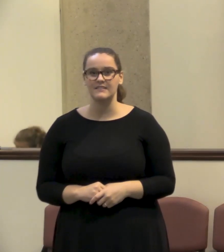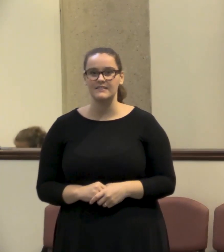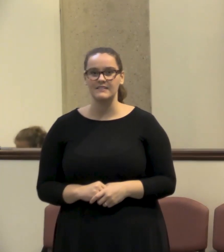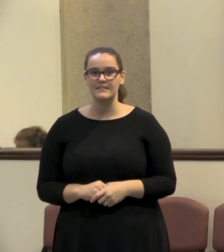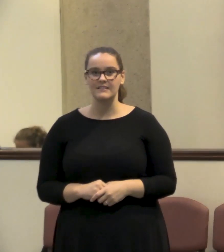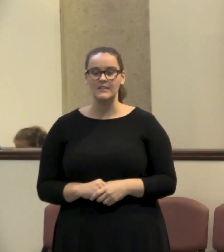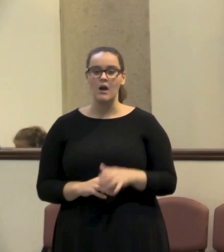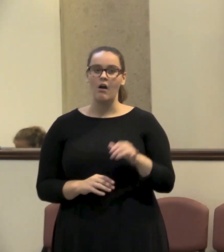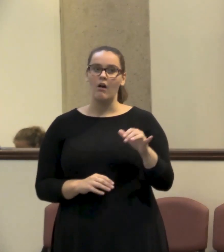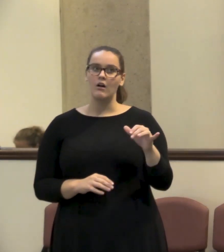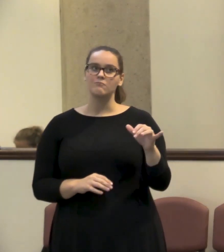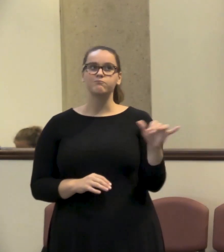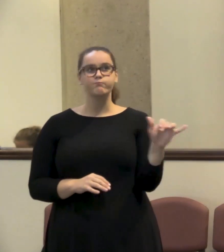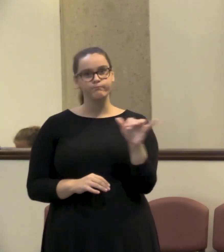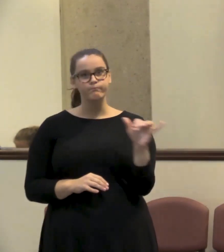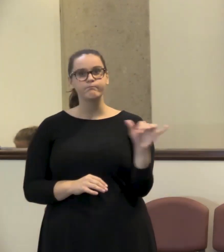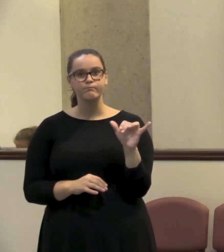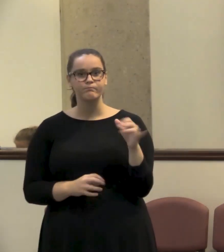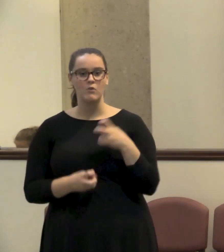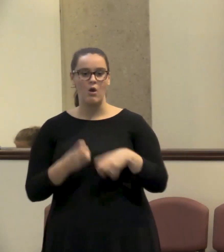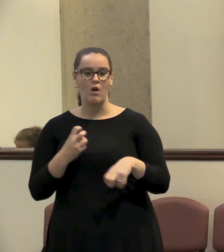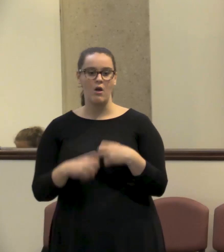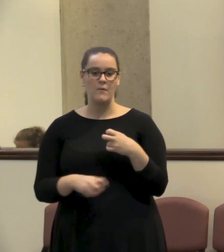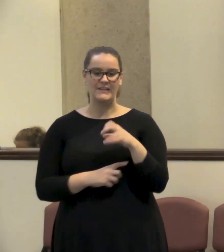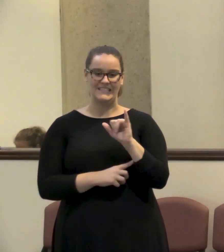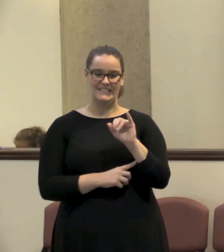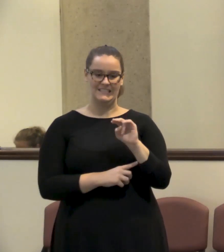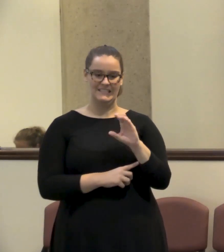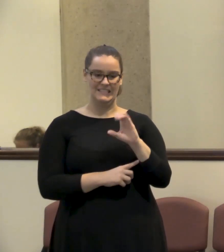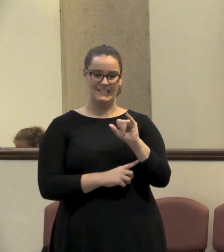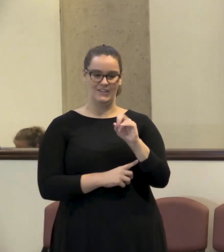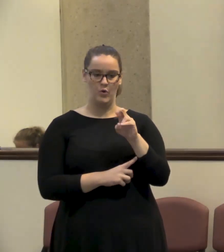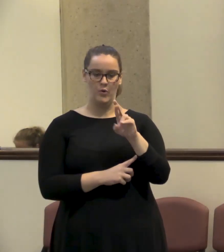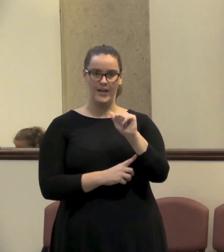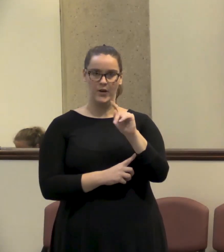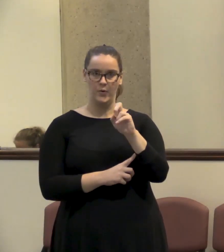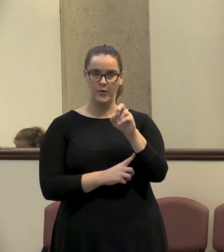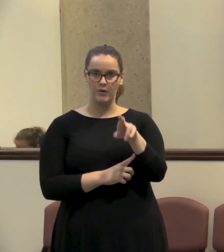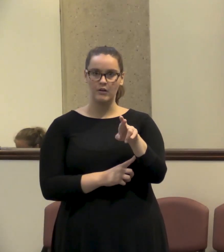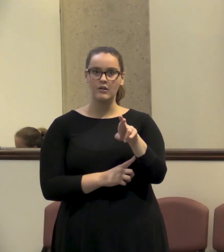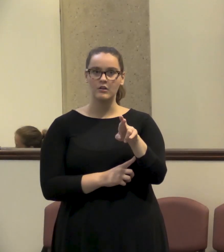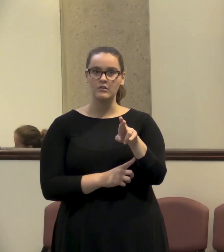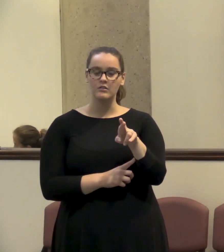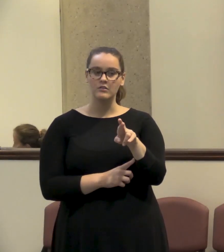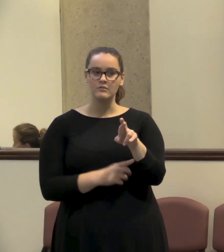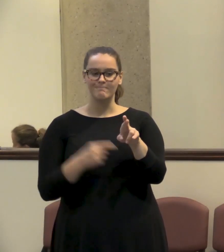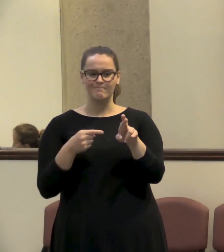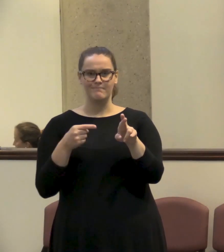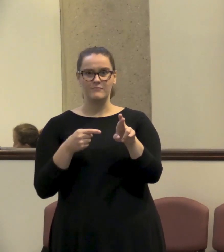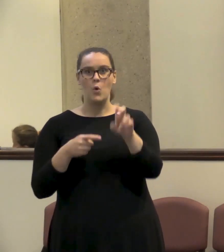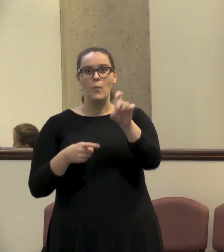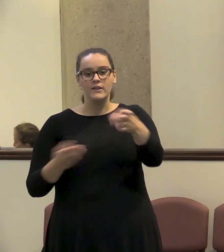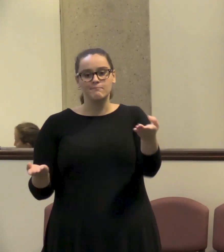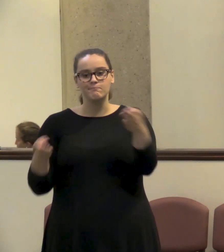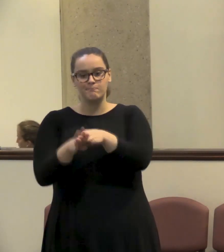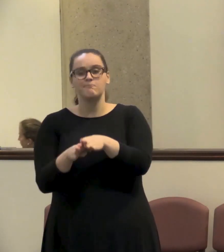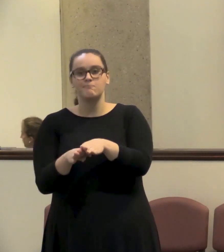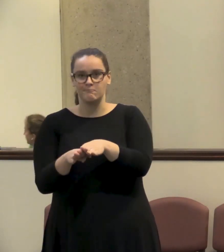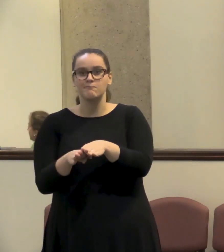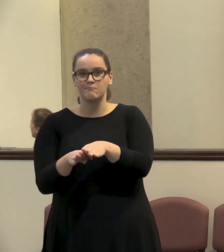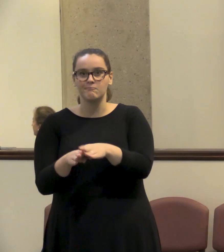Similarly, and you know, the issue of the incinerator came up. We need to shut the incinerator down.